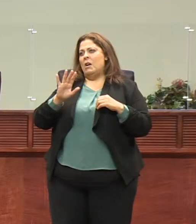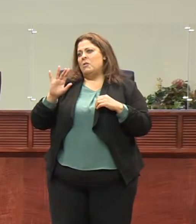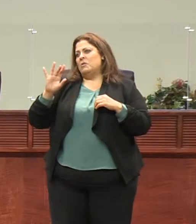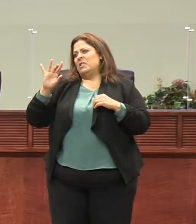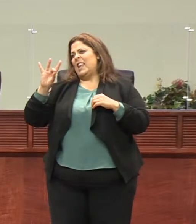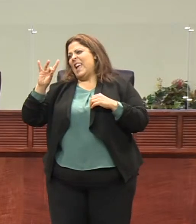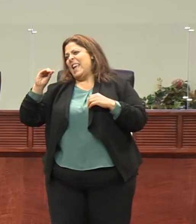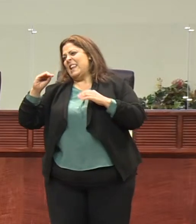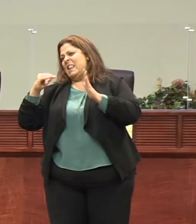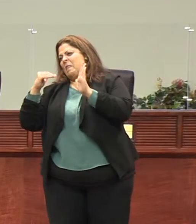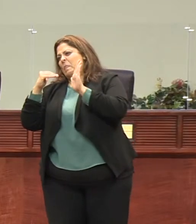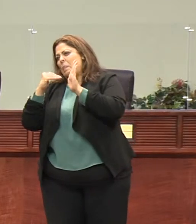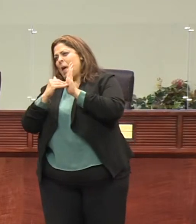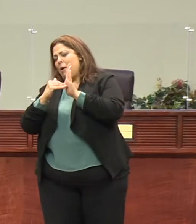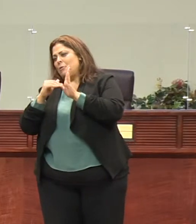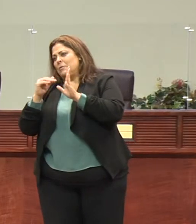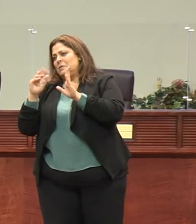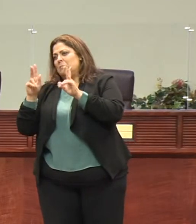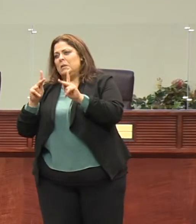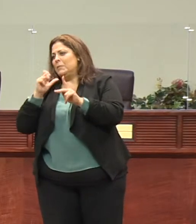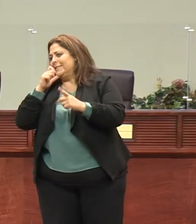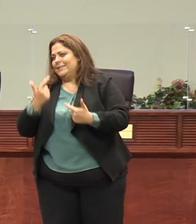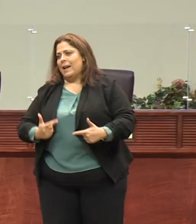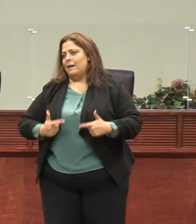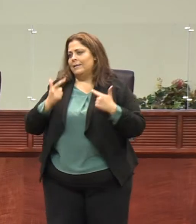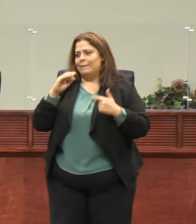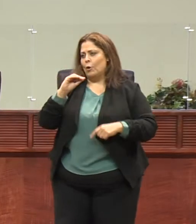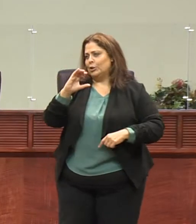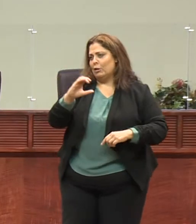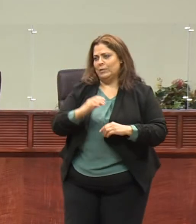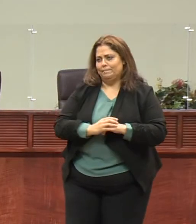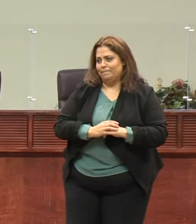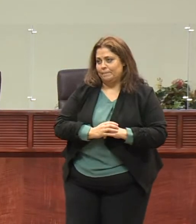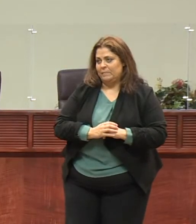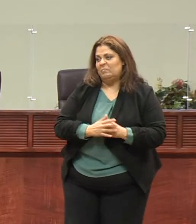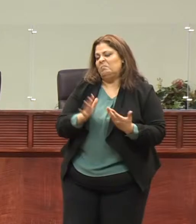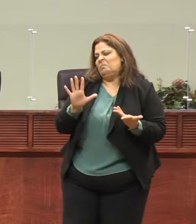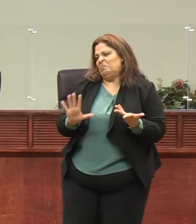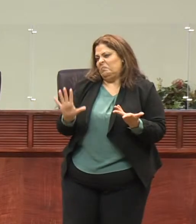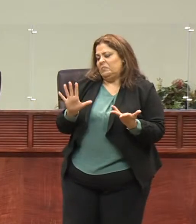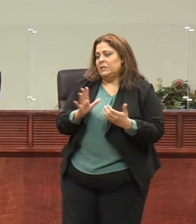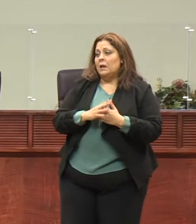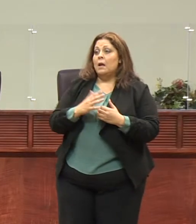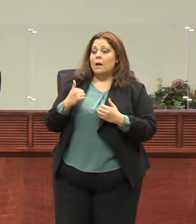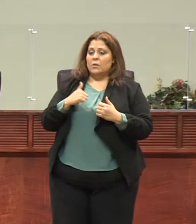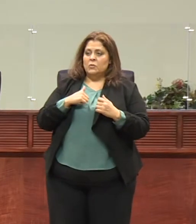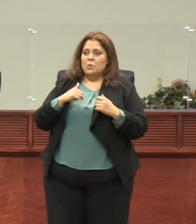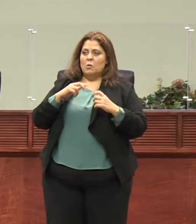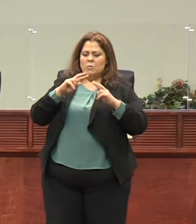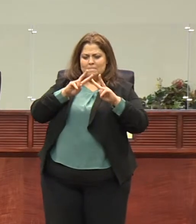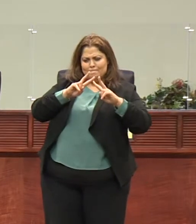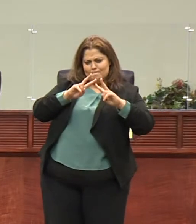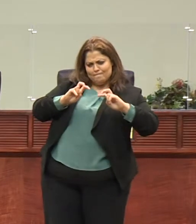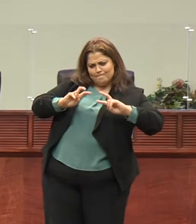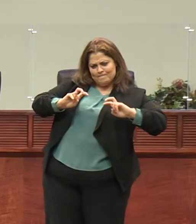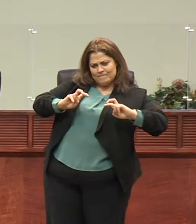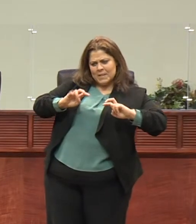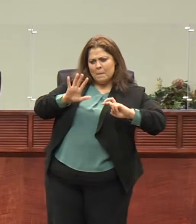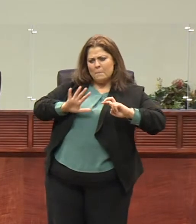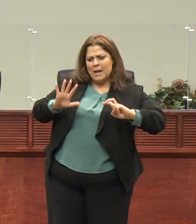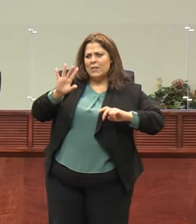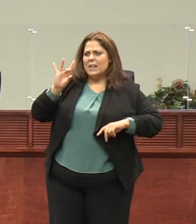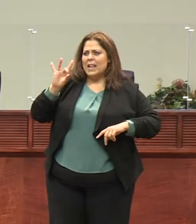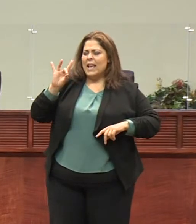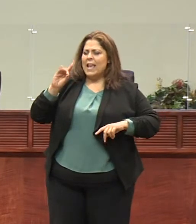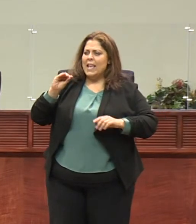non-residents. We also conducted additional analytics and realized that we have given about a little bit over